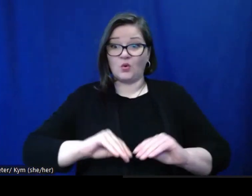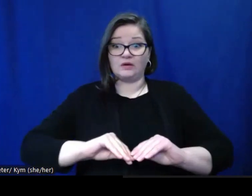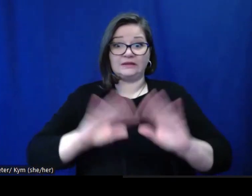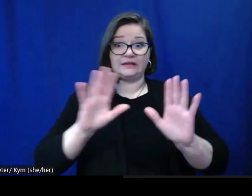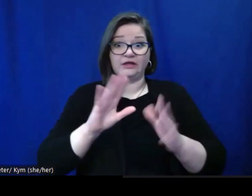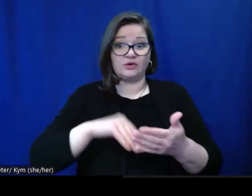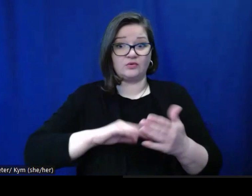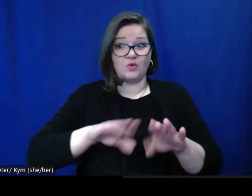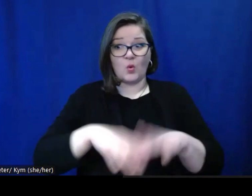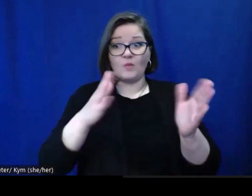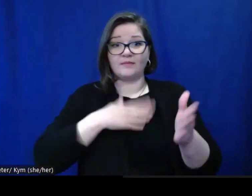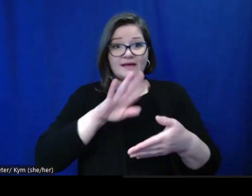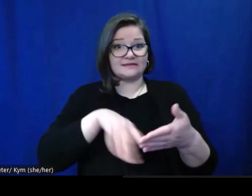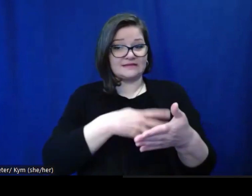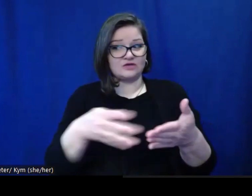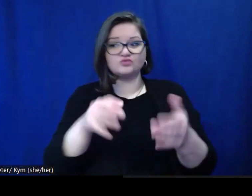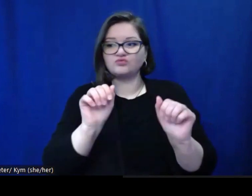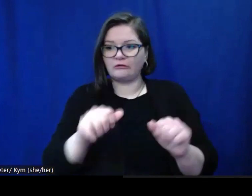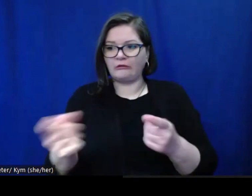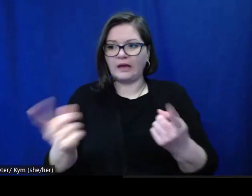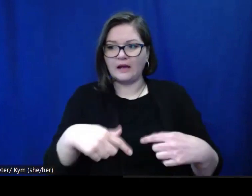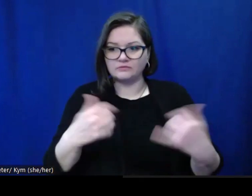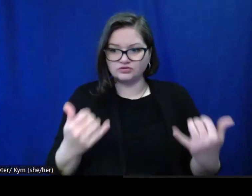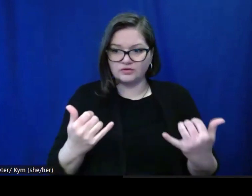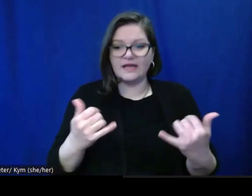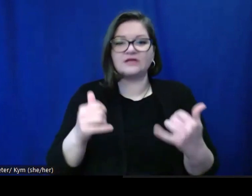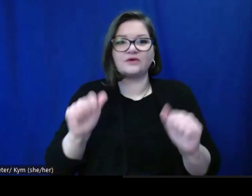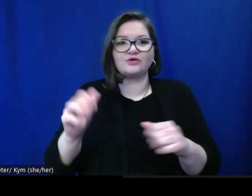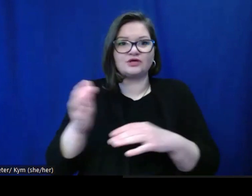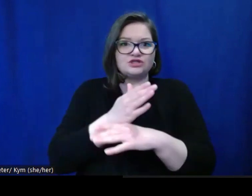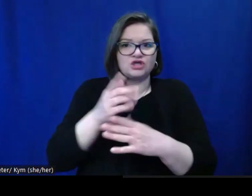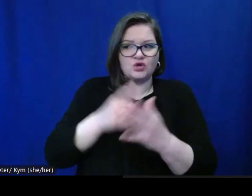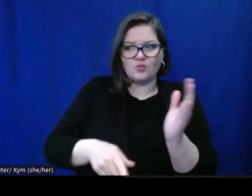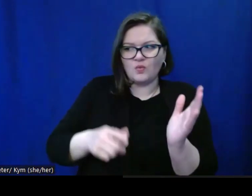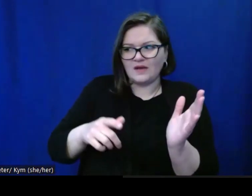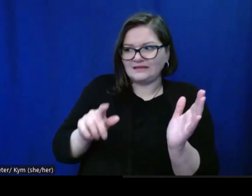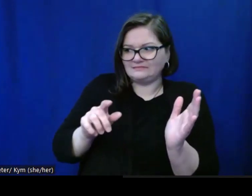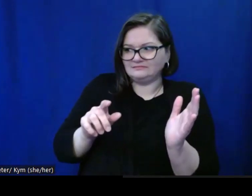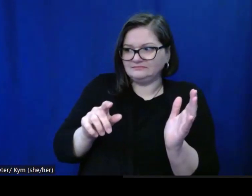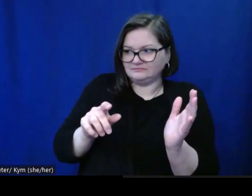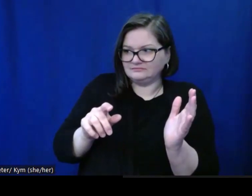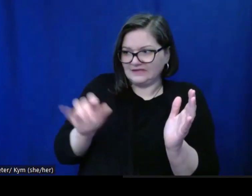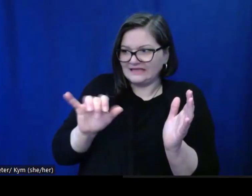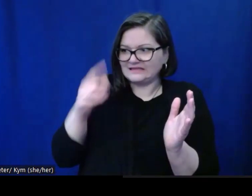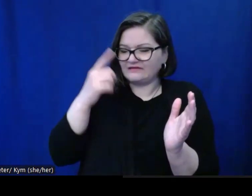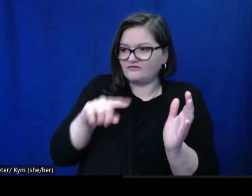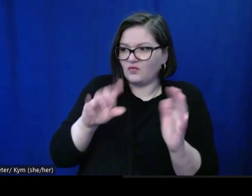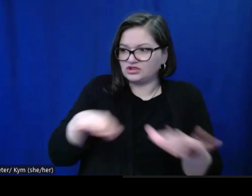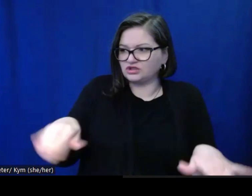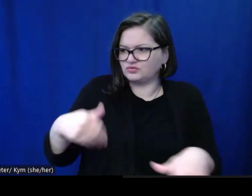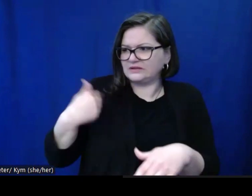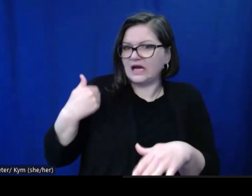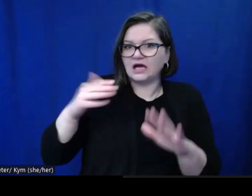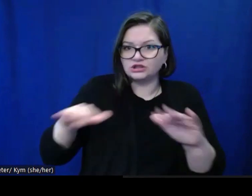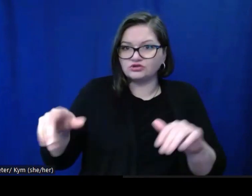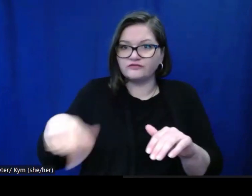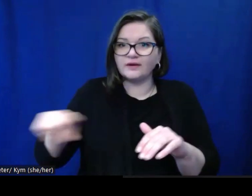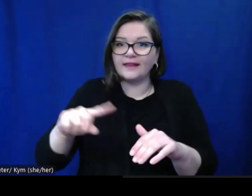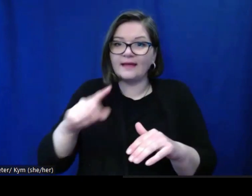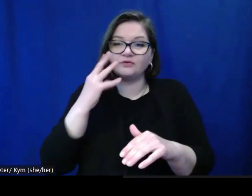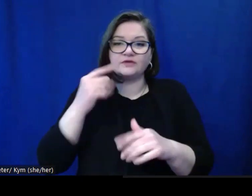together to share what it is like and what it is for children, for young children, to experience